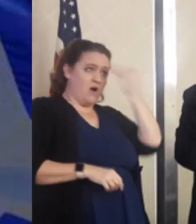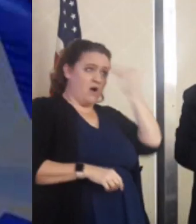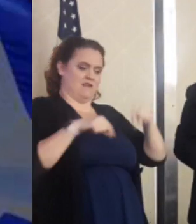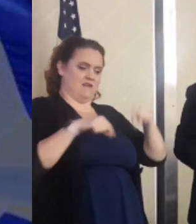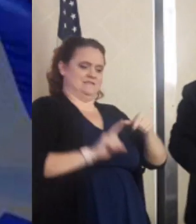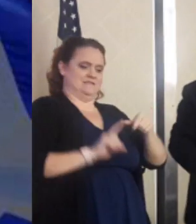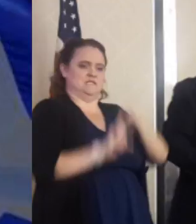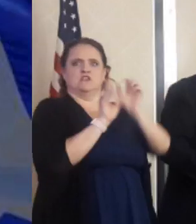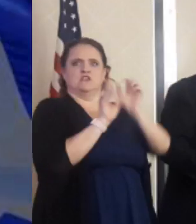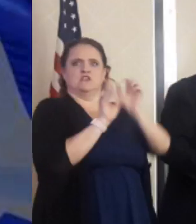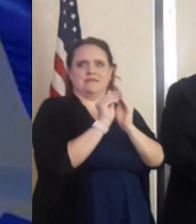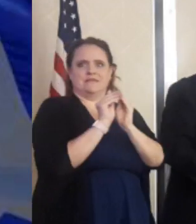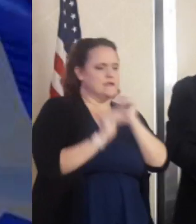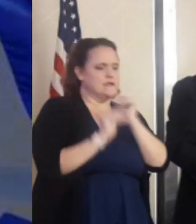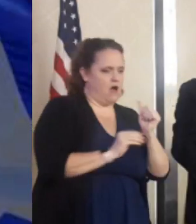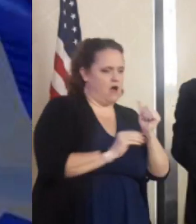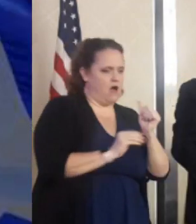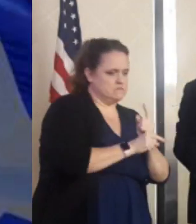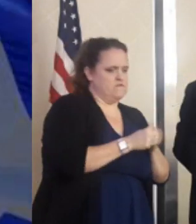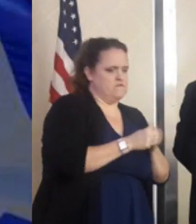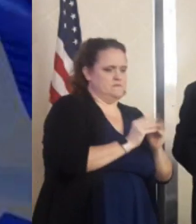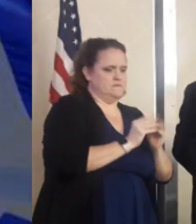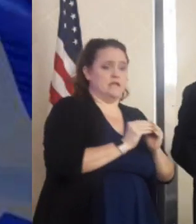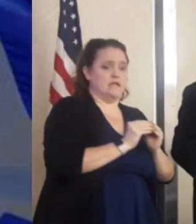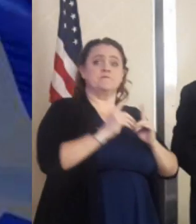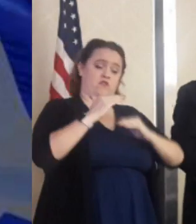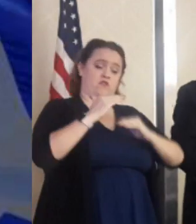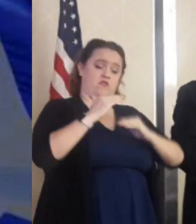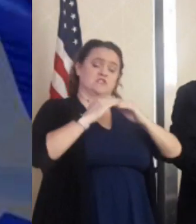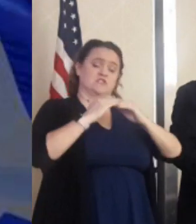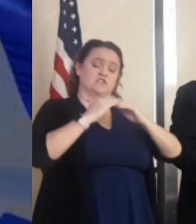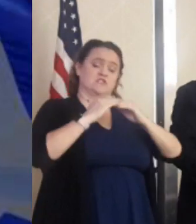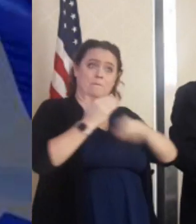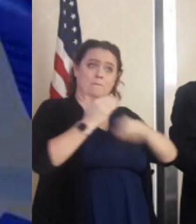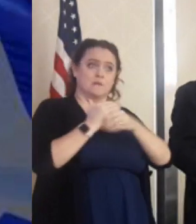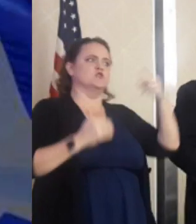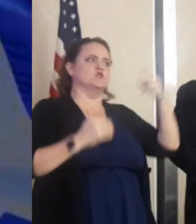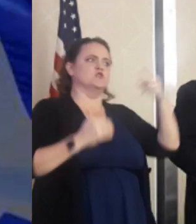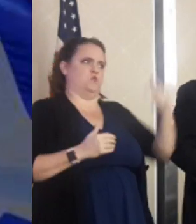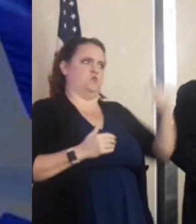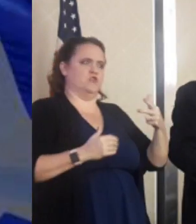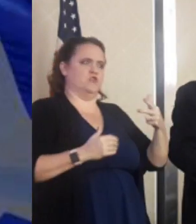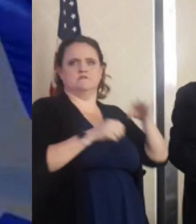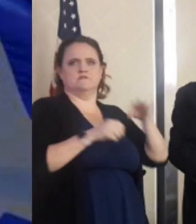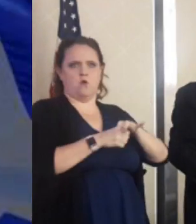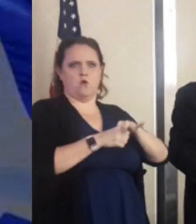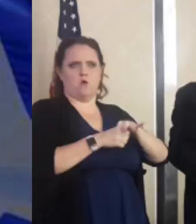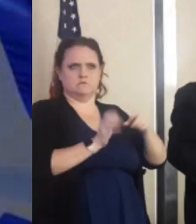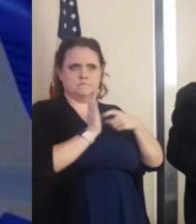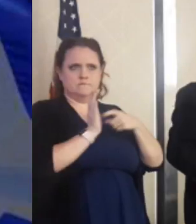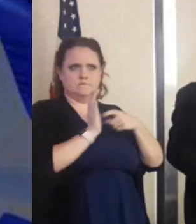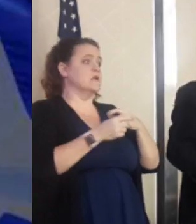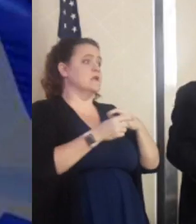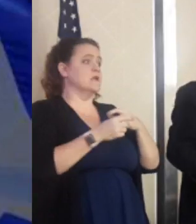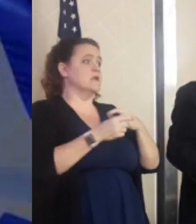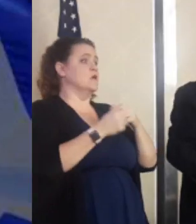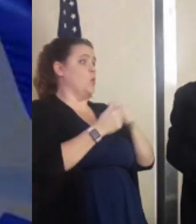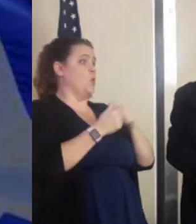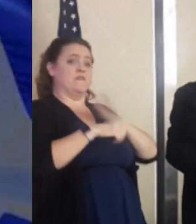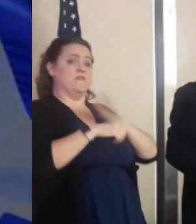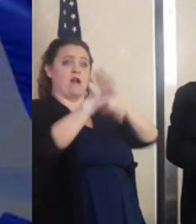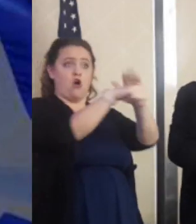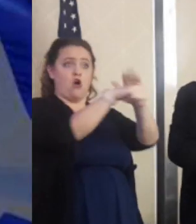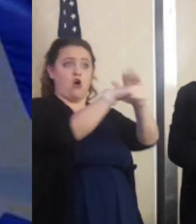first regular meeting, the threshold for amendment, therefore, is 2/3 vote. I distributed with the call 2